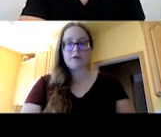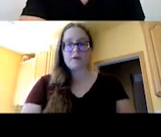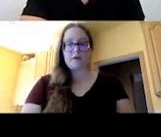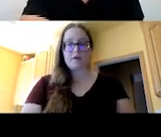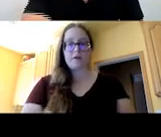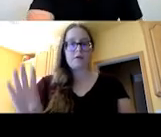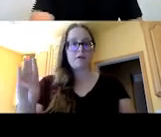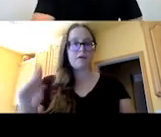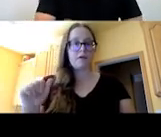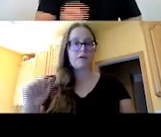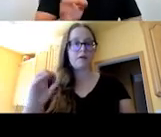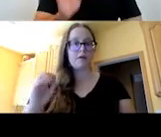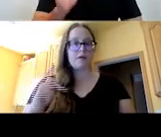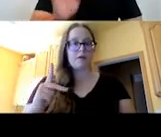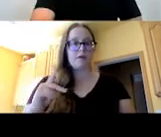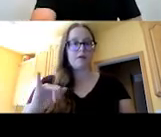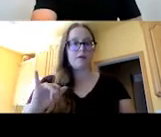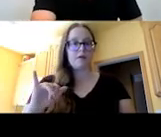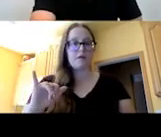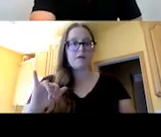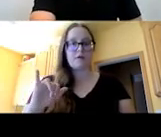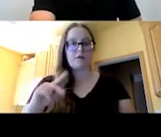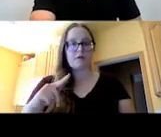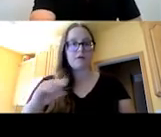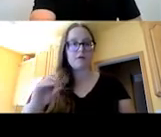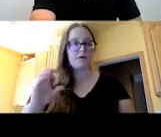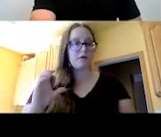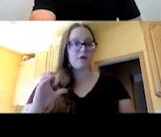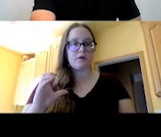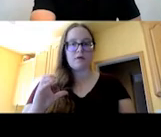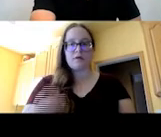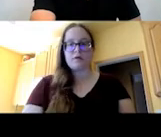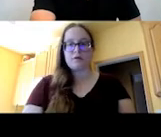Black, Indigenous, people of color.